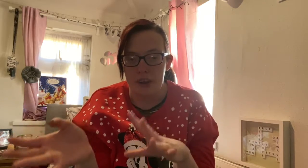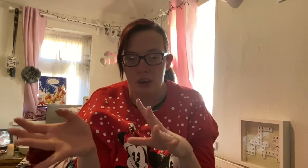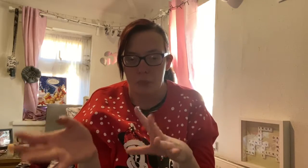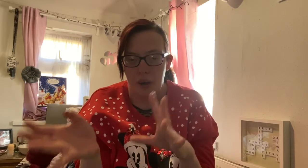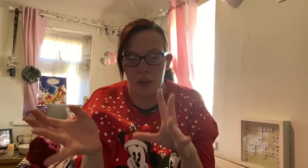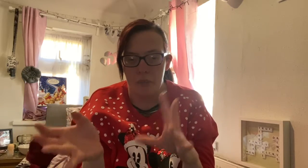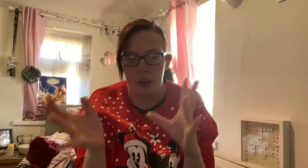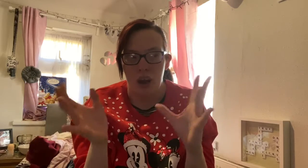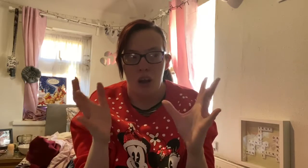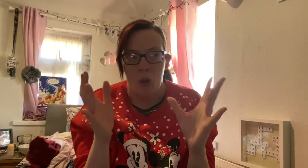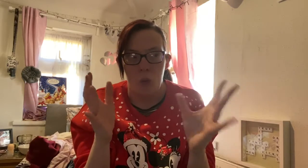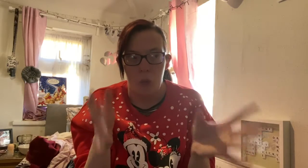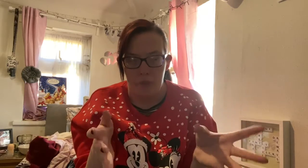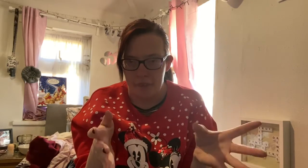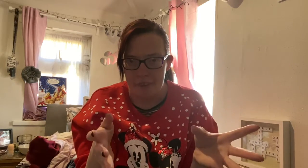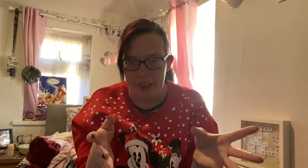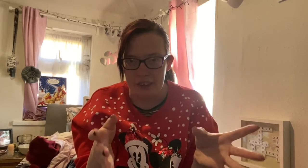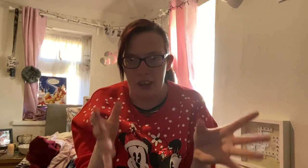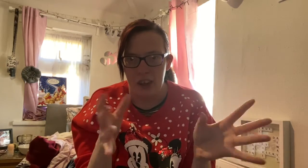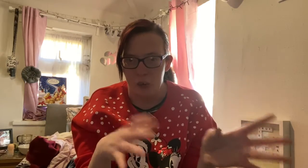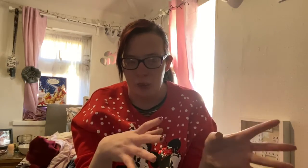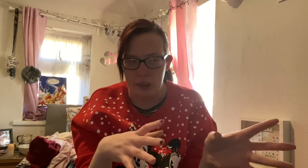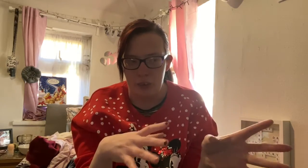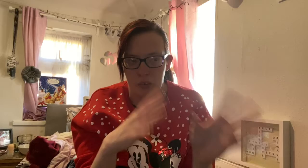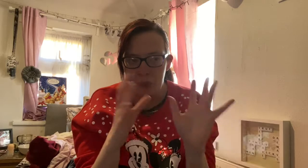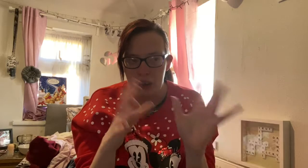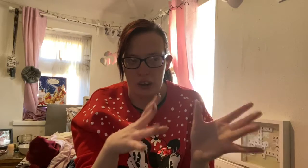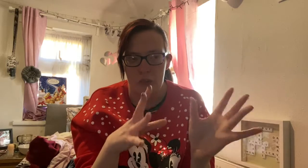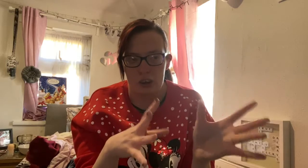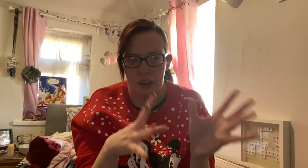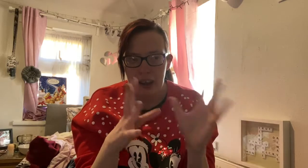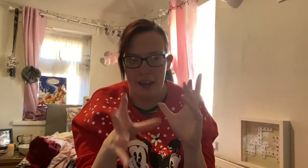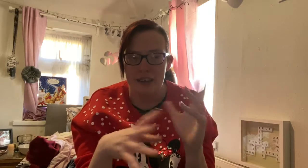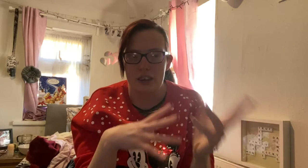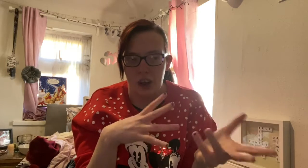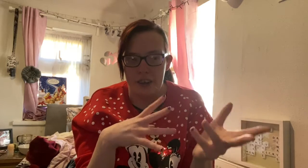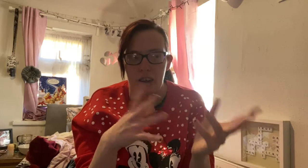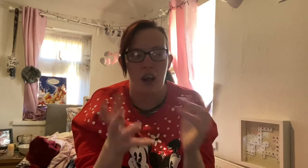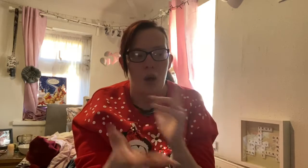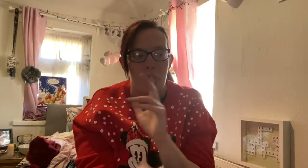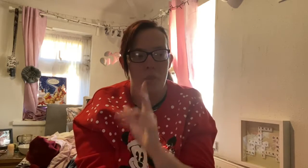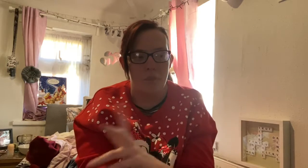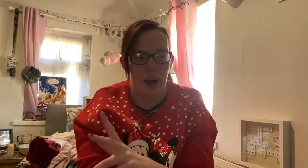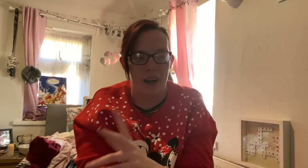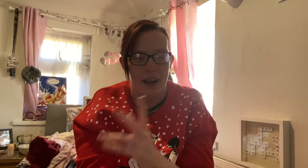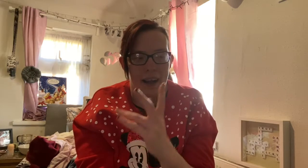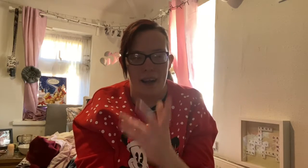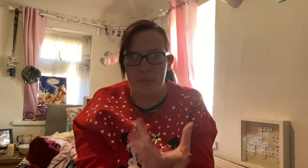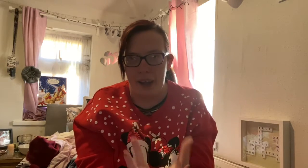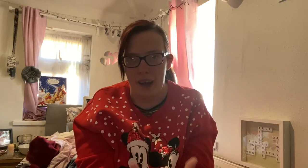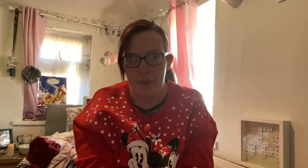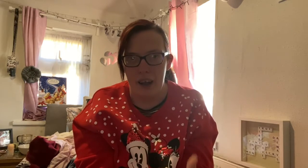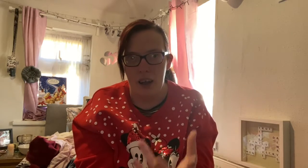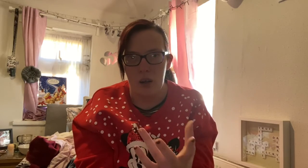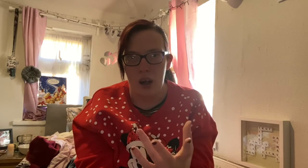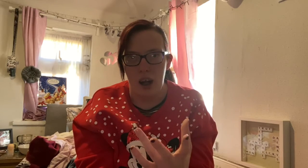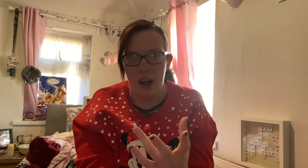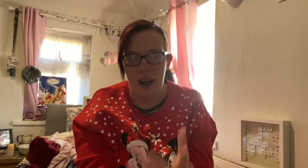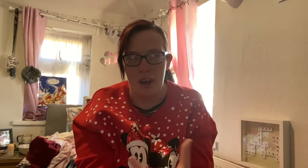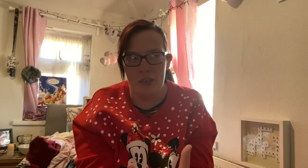John Barrowman with a friend in Westfield because he was doing a signing, but he became ill and